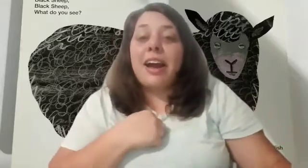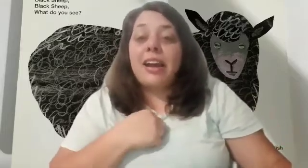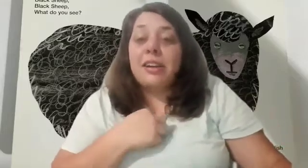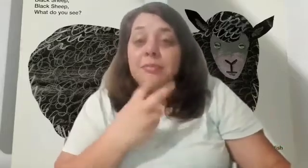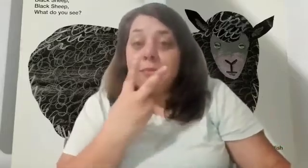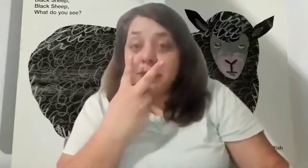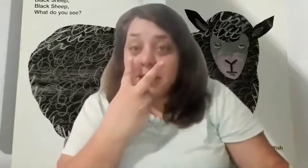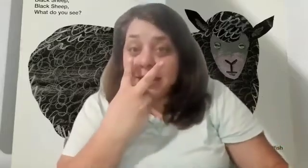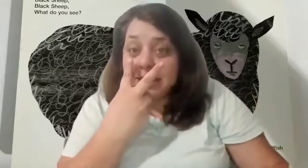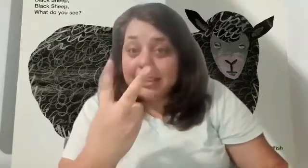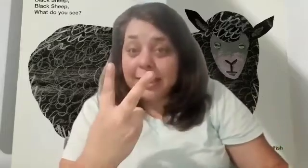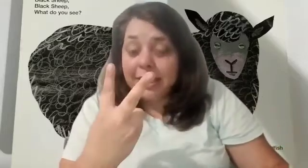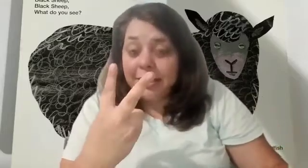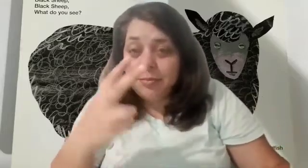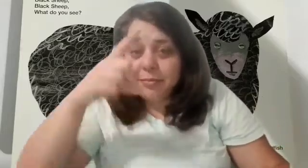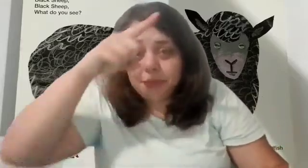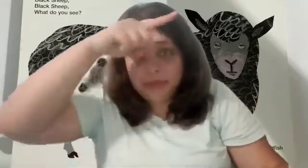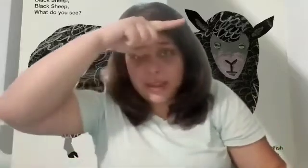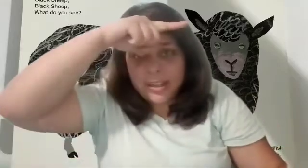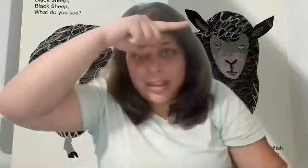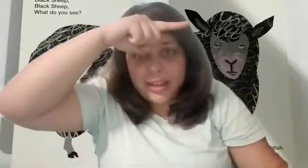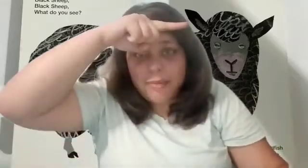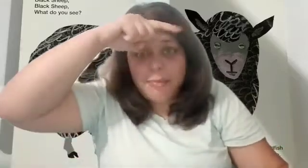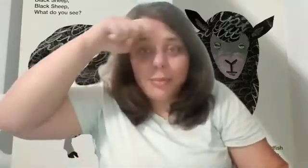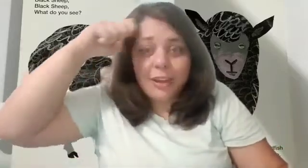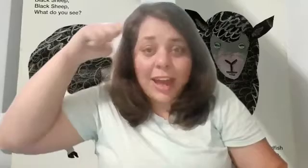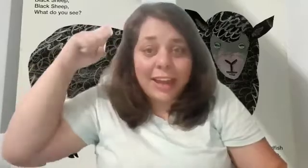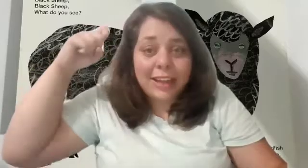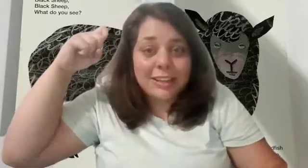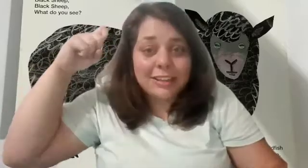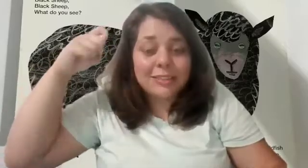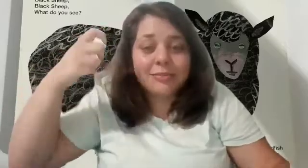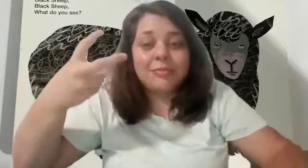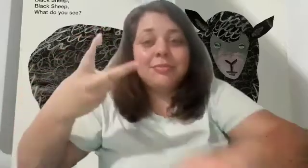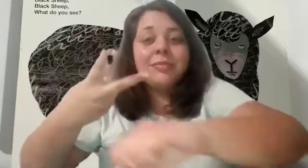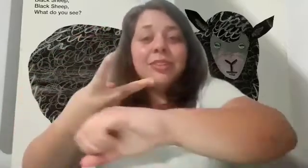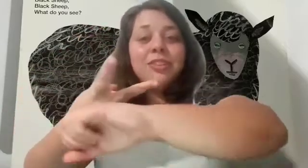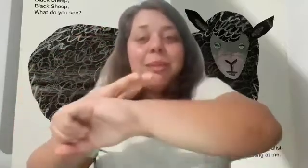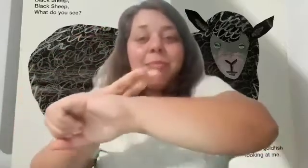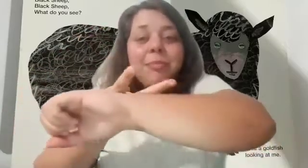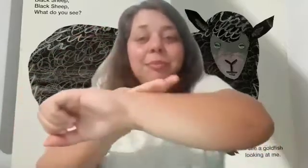I see a black sheep